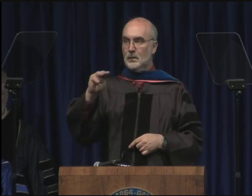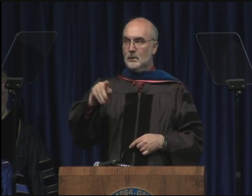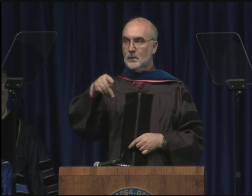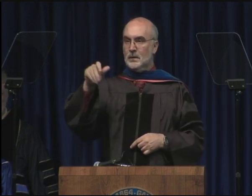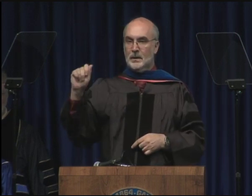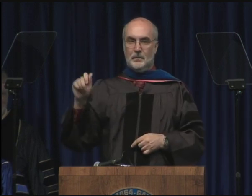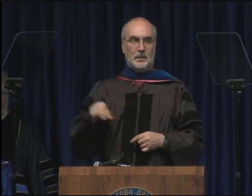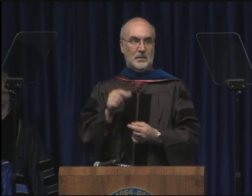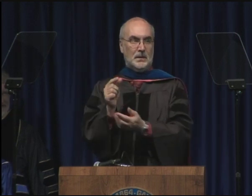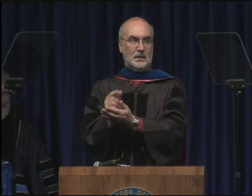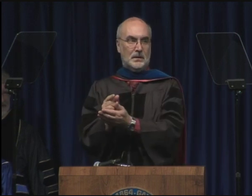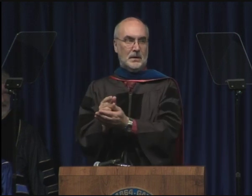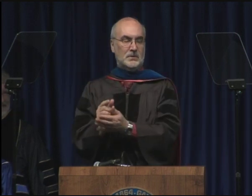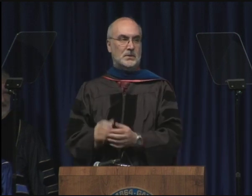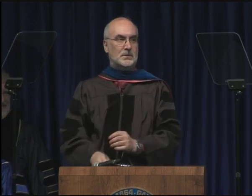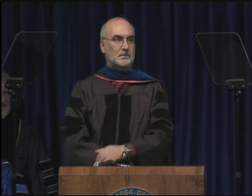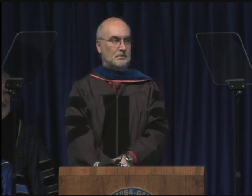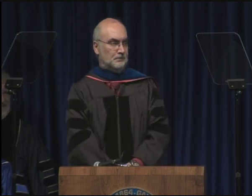the Department of Government and Public Affairs.